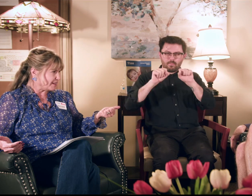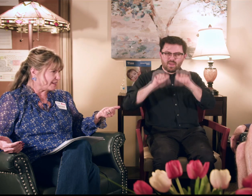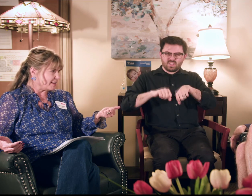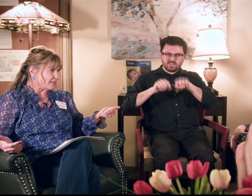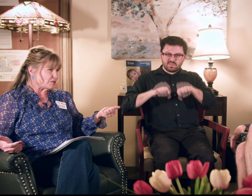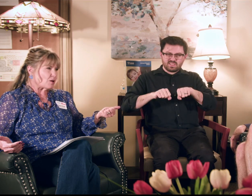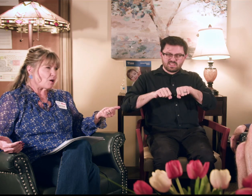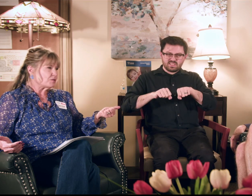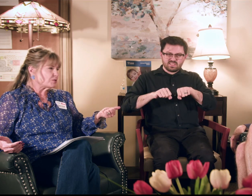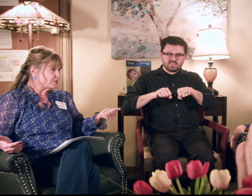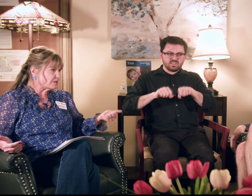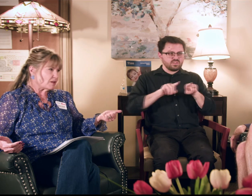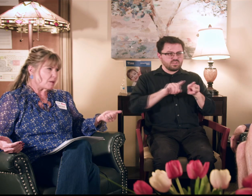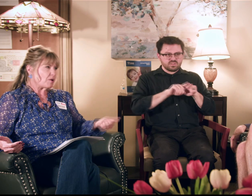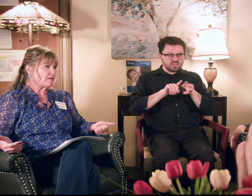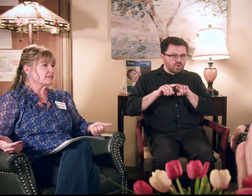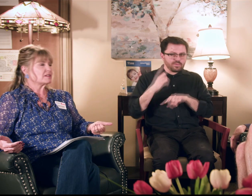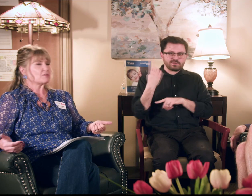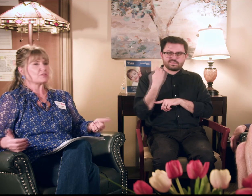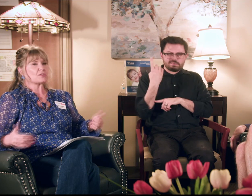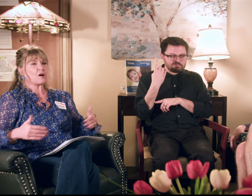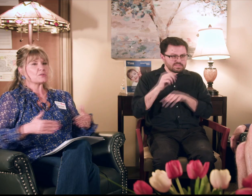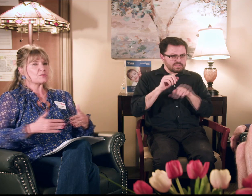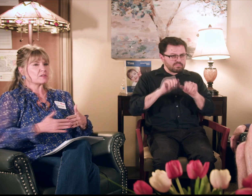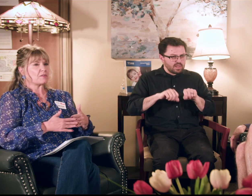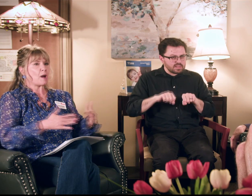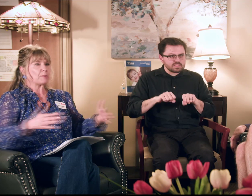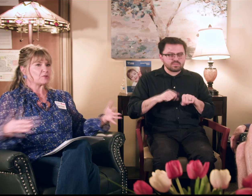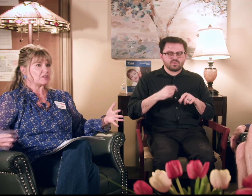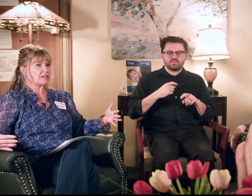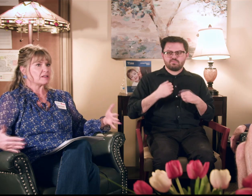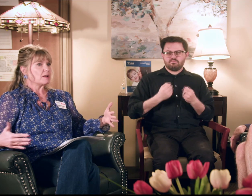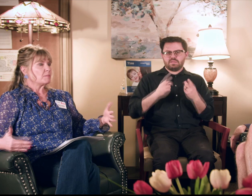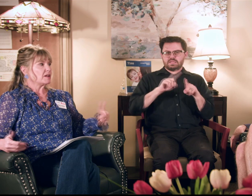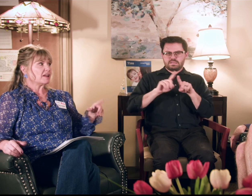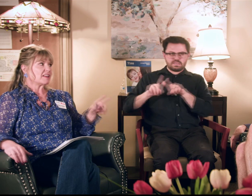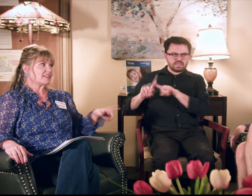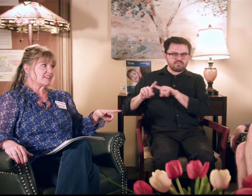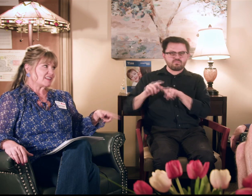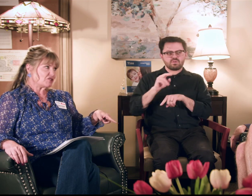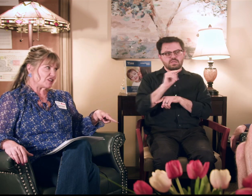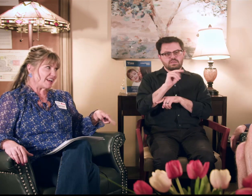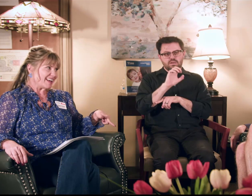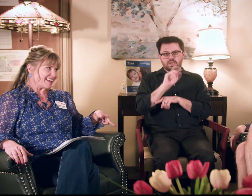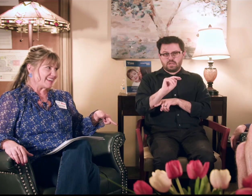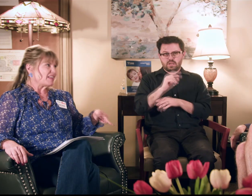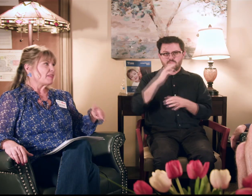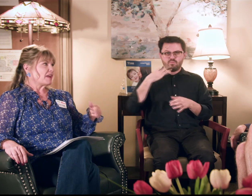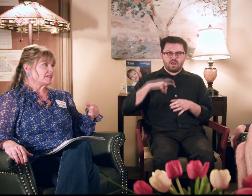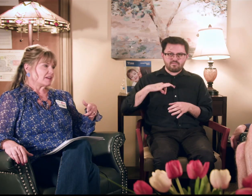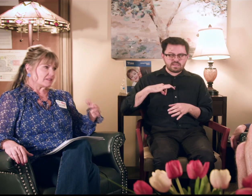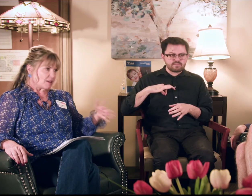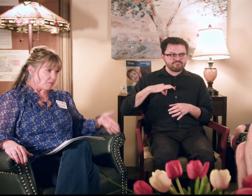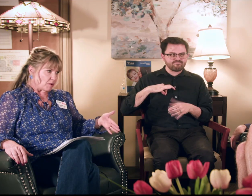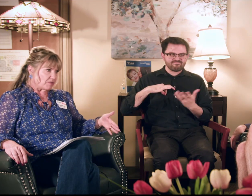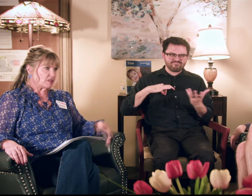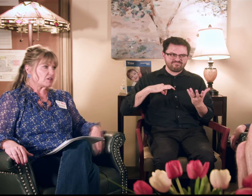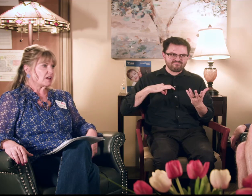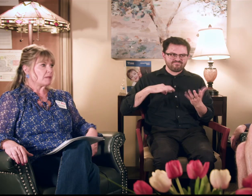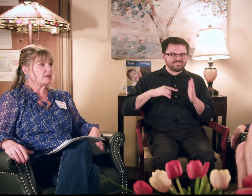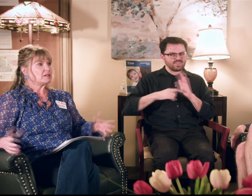of possibility. There's all sorts of nonprofits here. There's all sorts of opportunities. But again, that takes energy. That